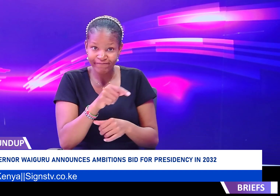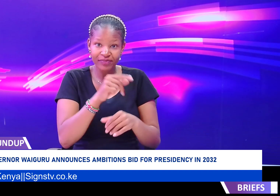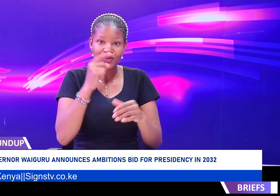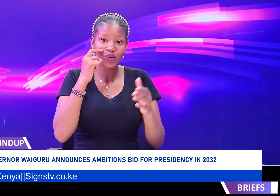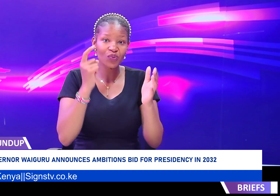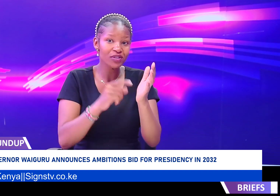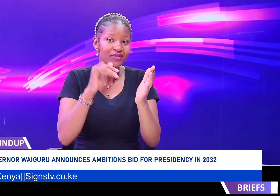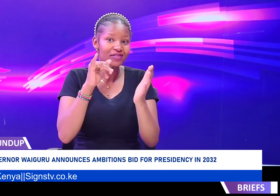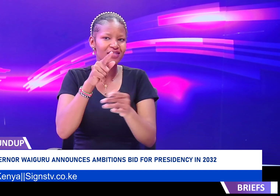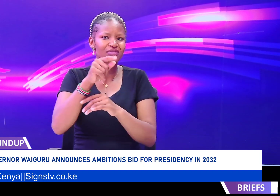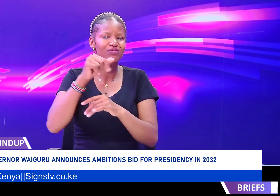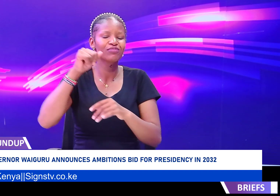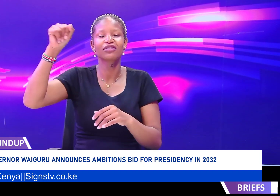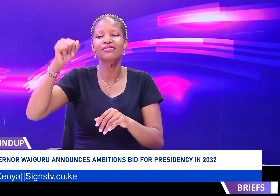leadership's ambitions.